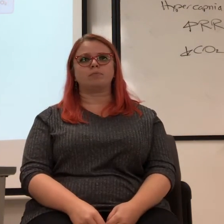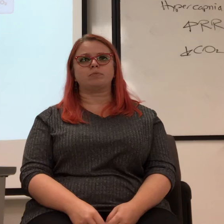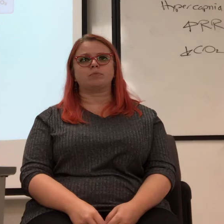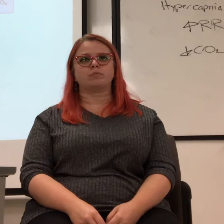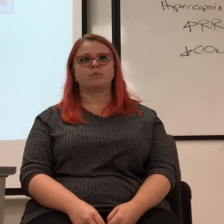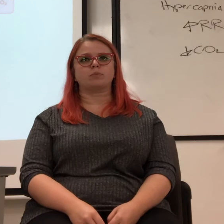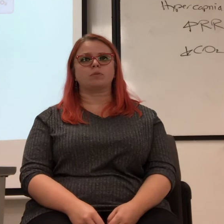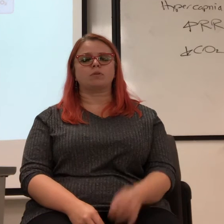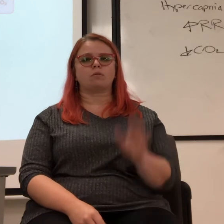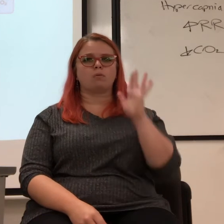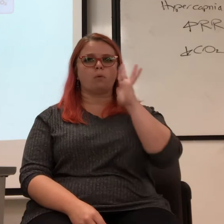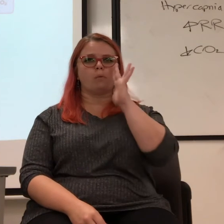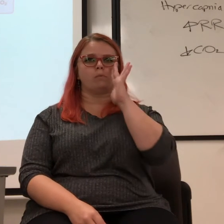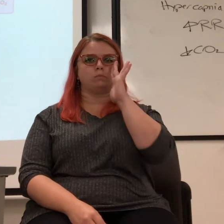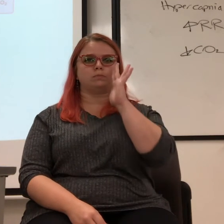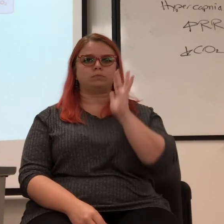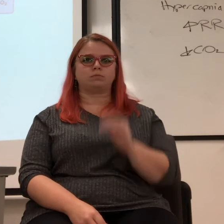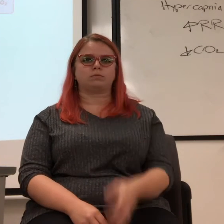rebreathe, exhale there.